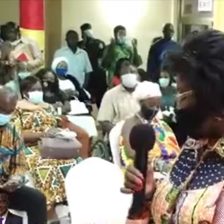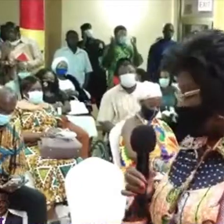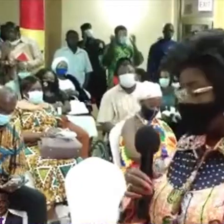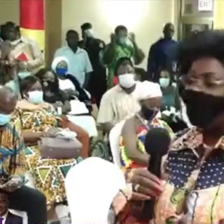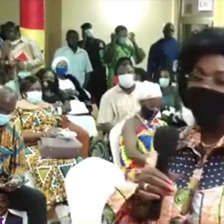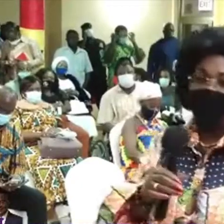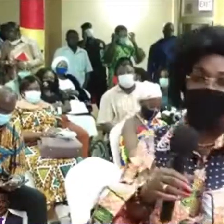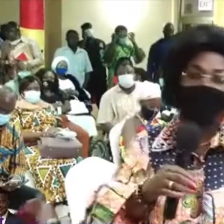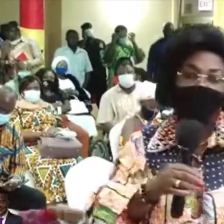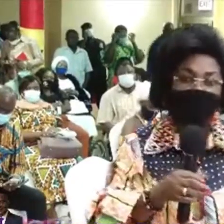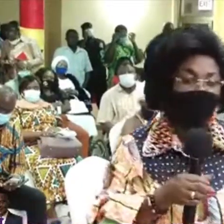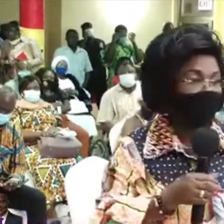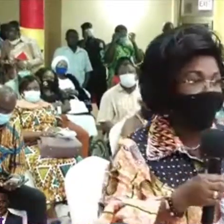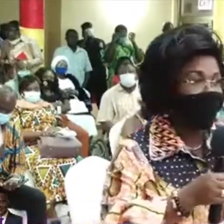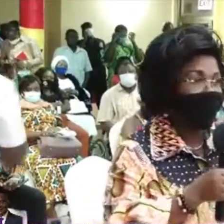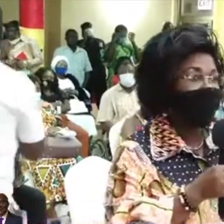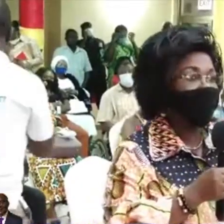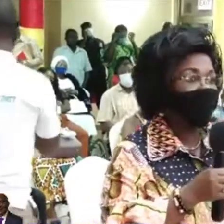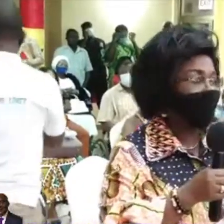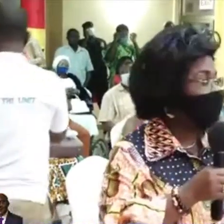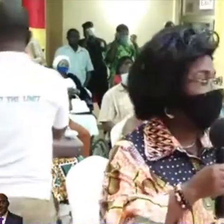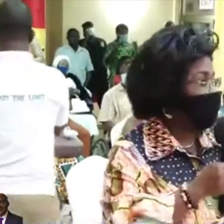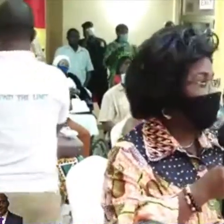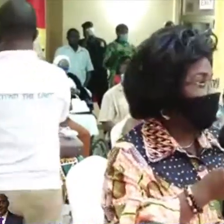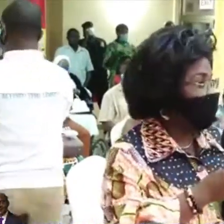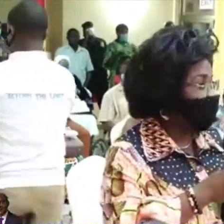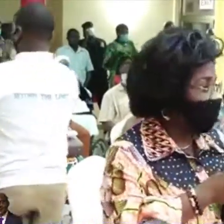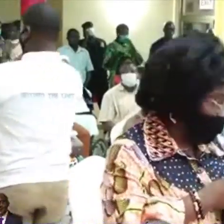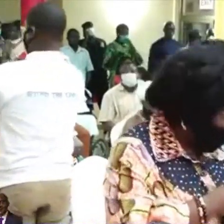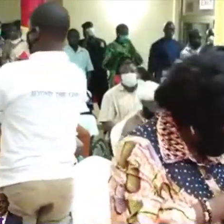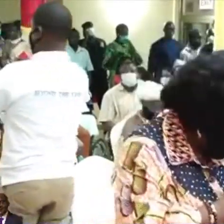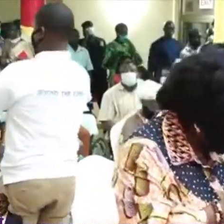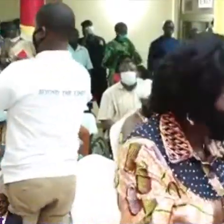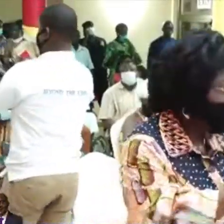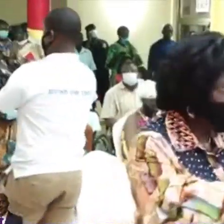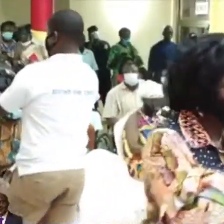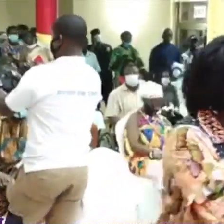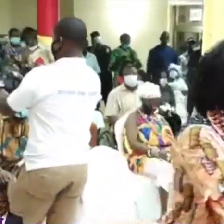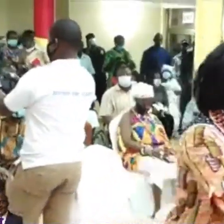user-friendly to disabled and challenged people. Thank you.